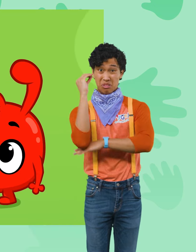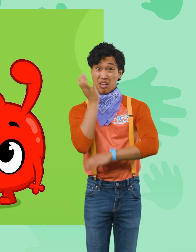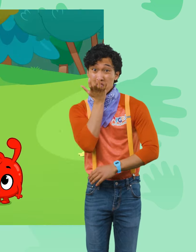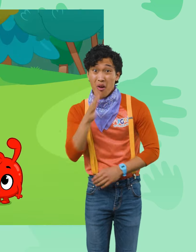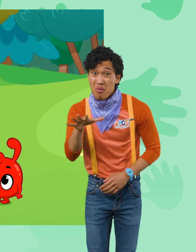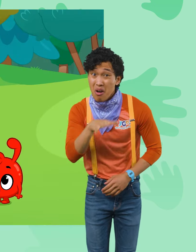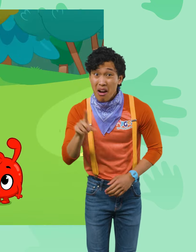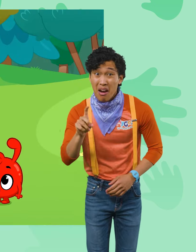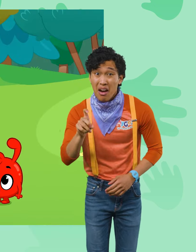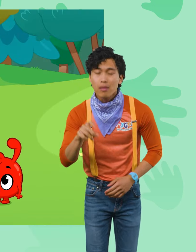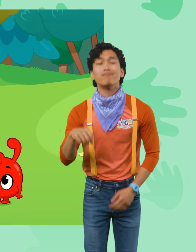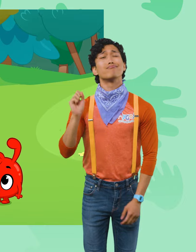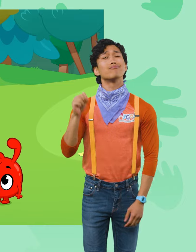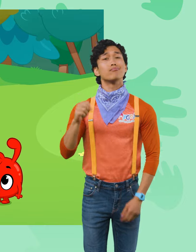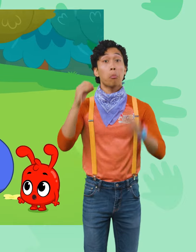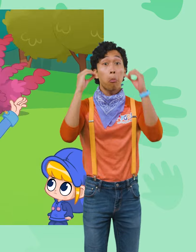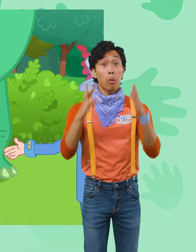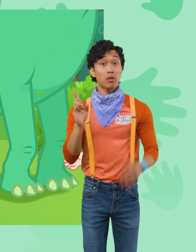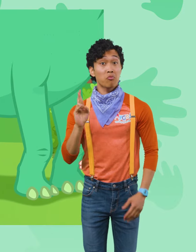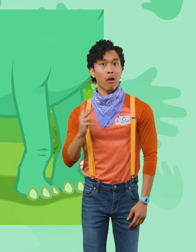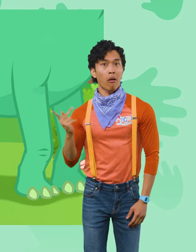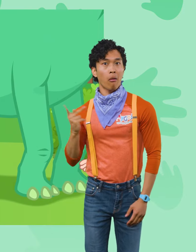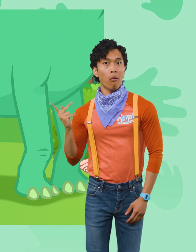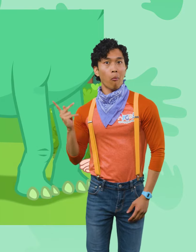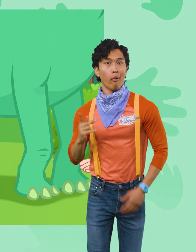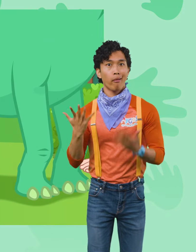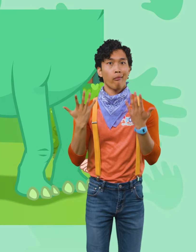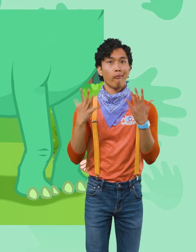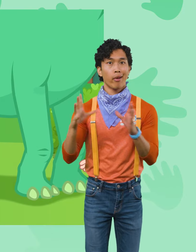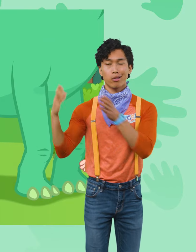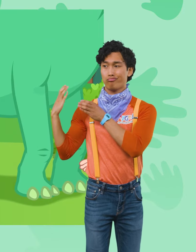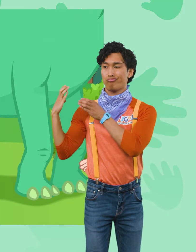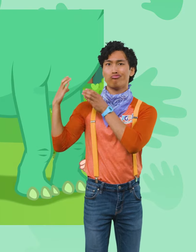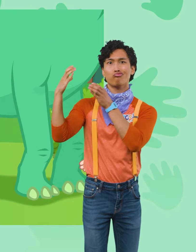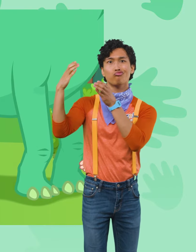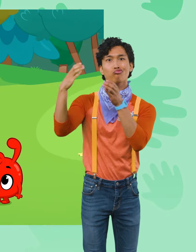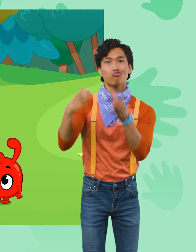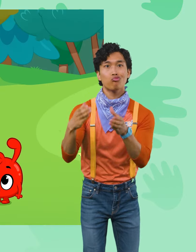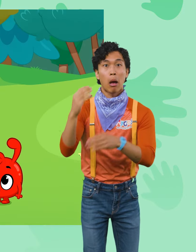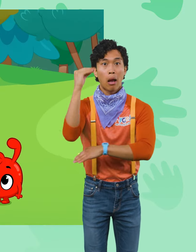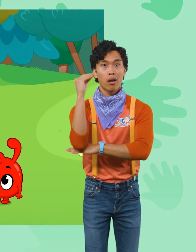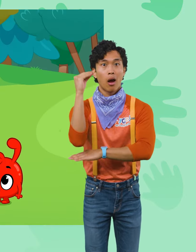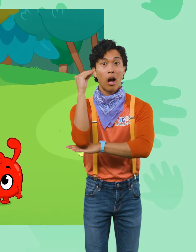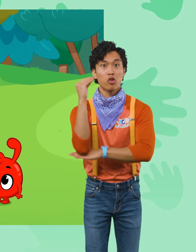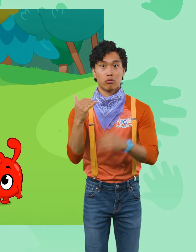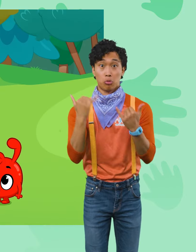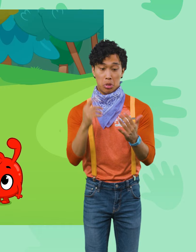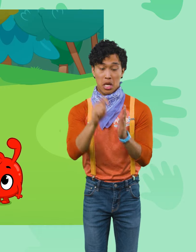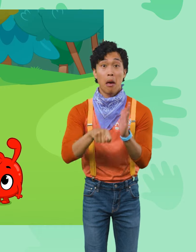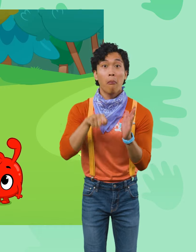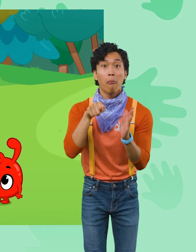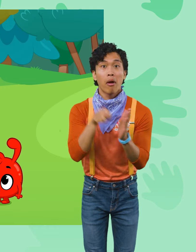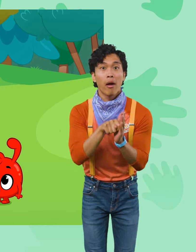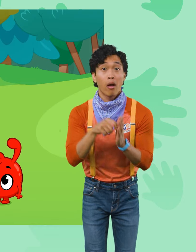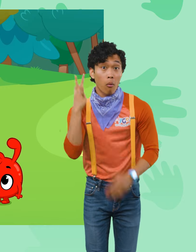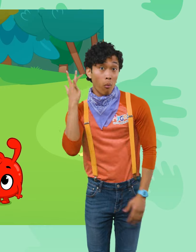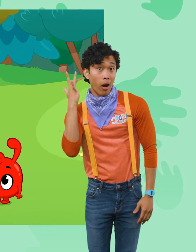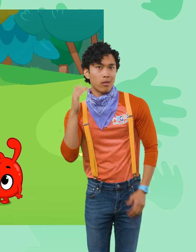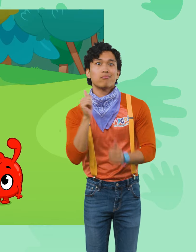park? Yes. Professor Rashid and I have transported these dinosaurs to our time.